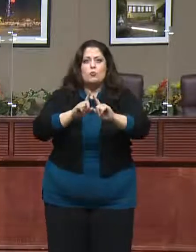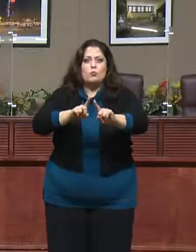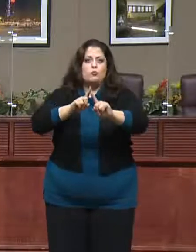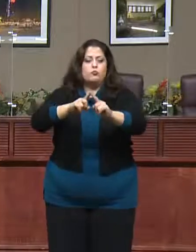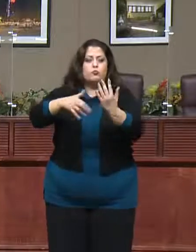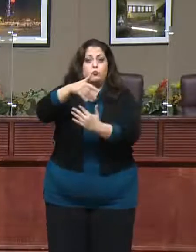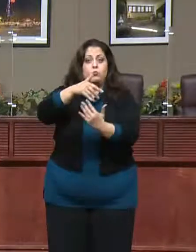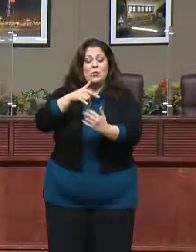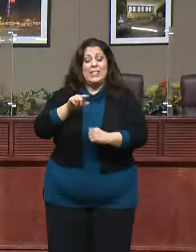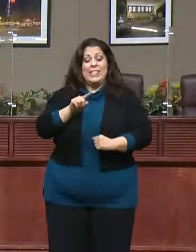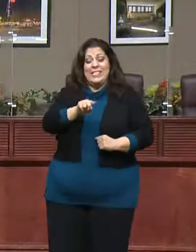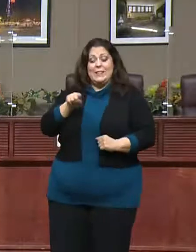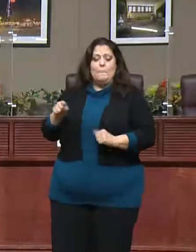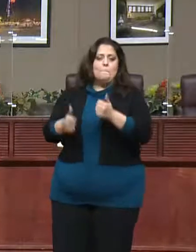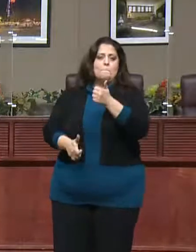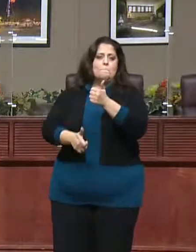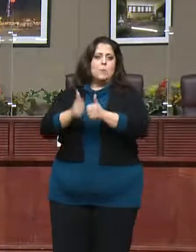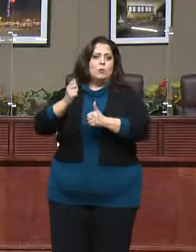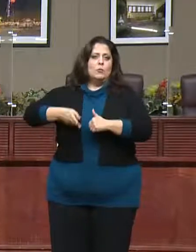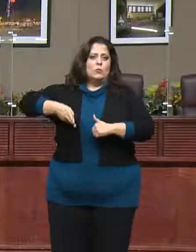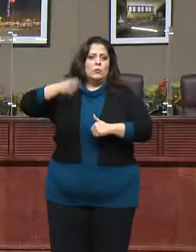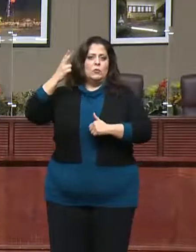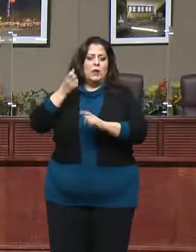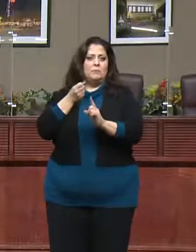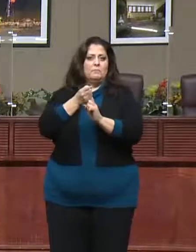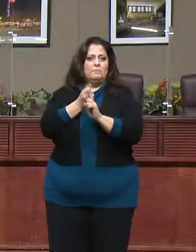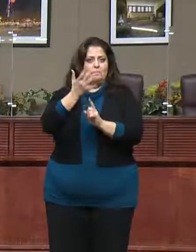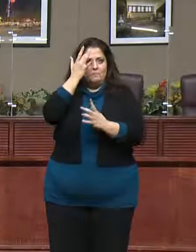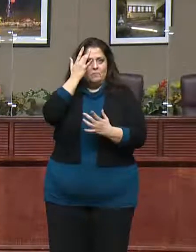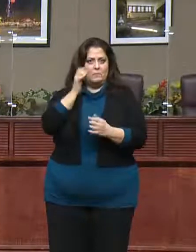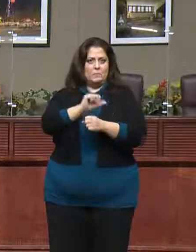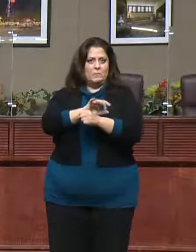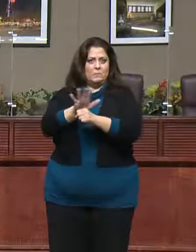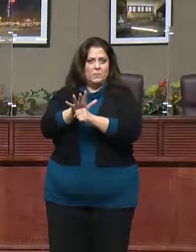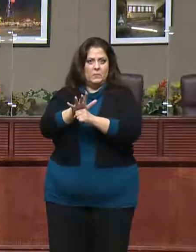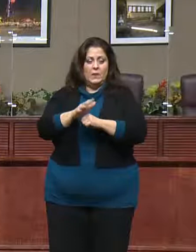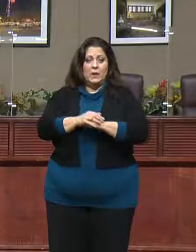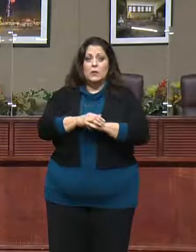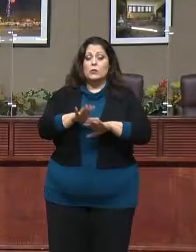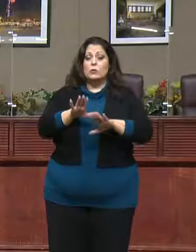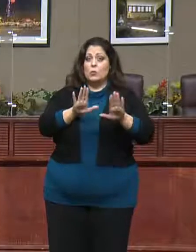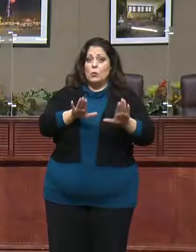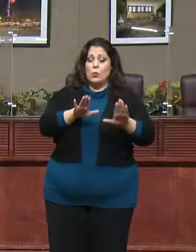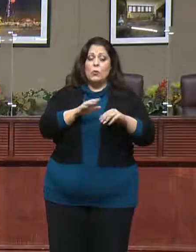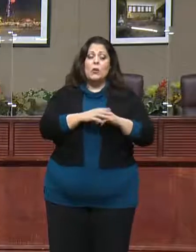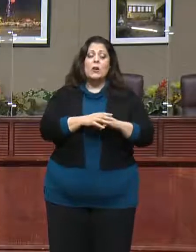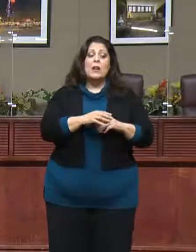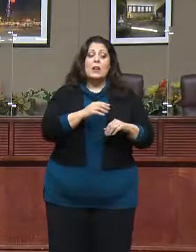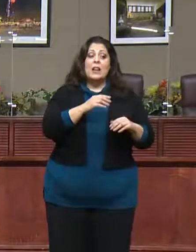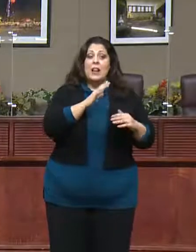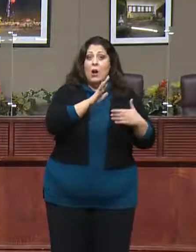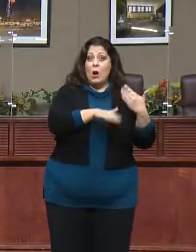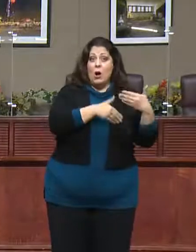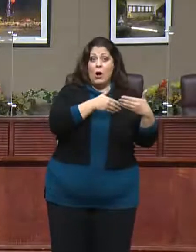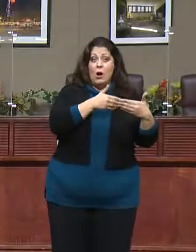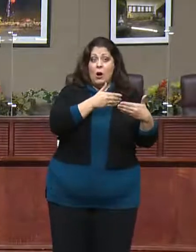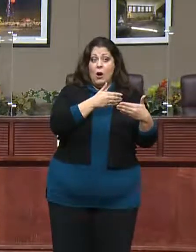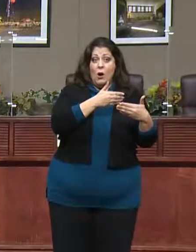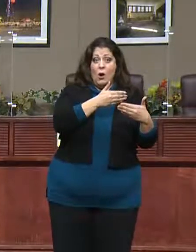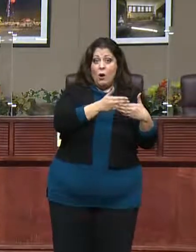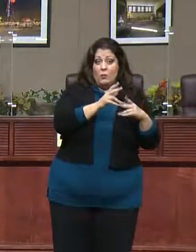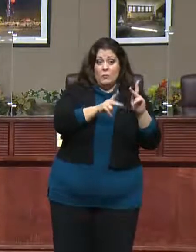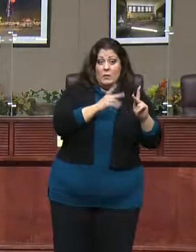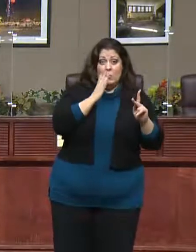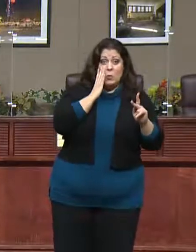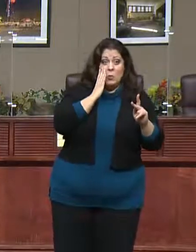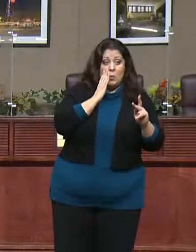cases, will continue to receive our calls. But not all the cases that we are having every day will receive the calls the